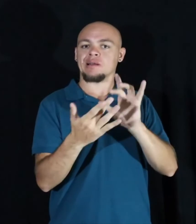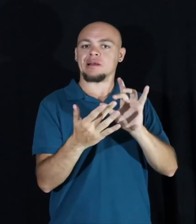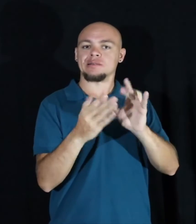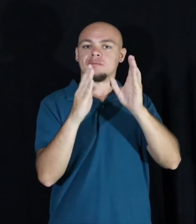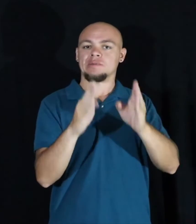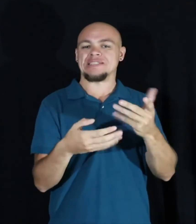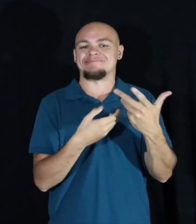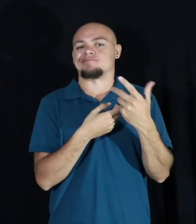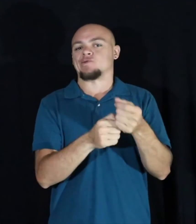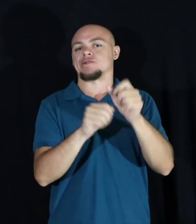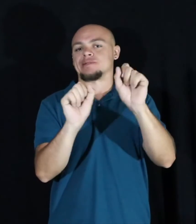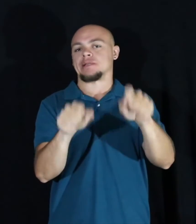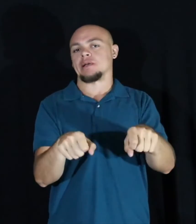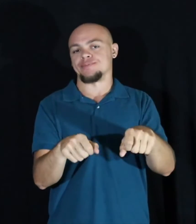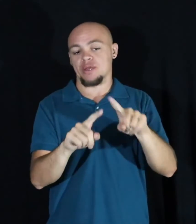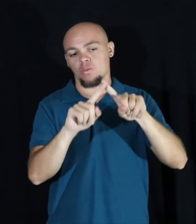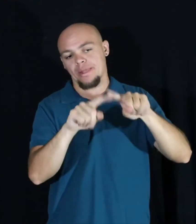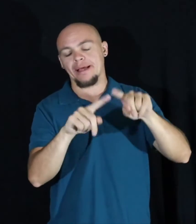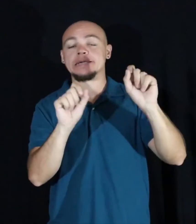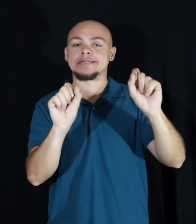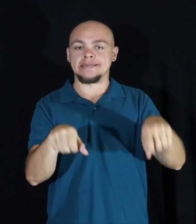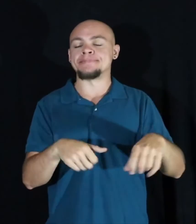can trust and rely on.